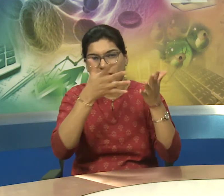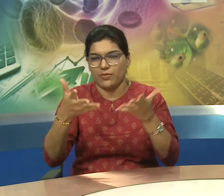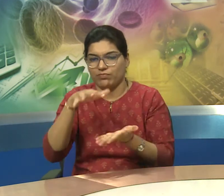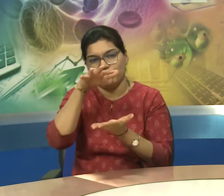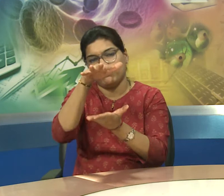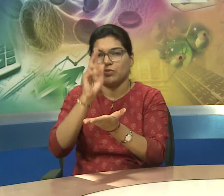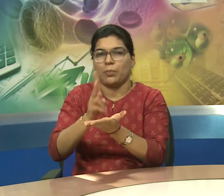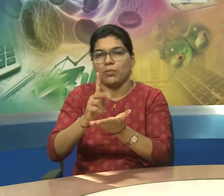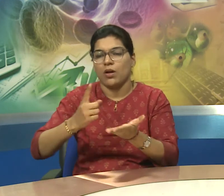vegetable,